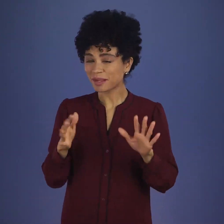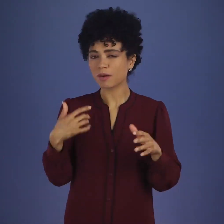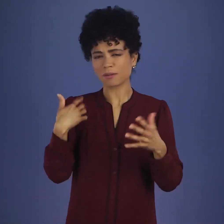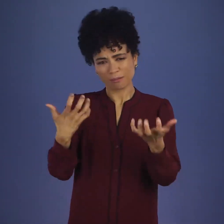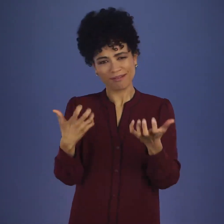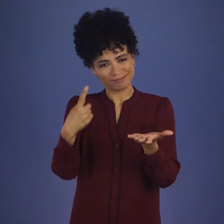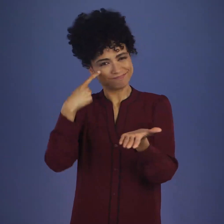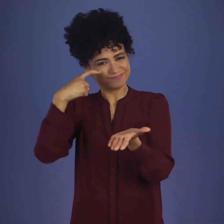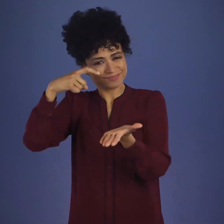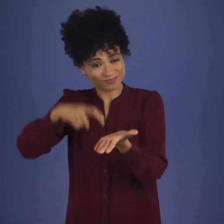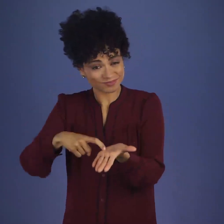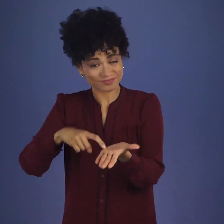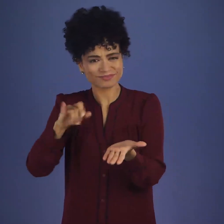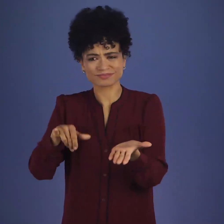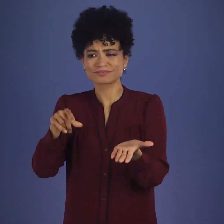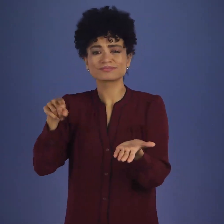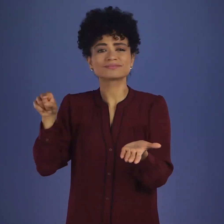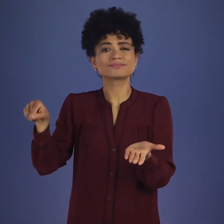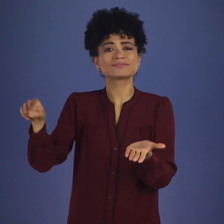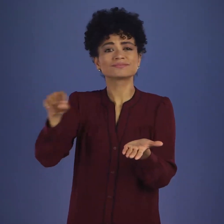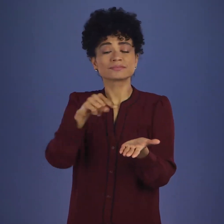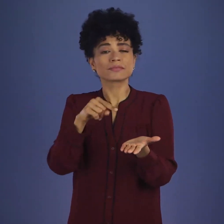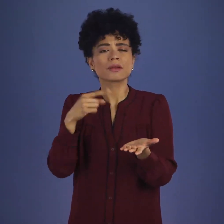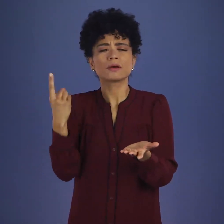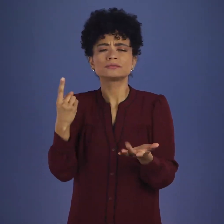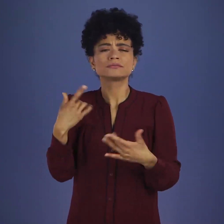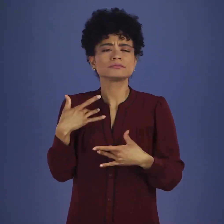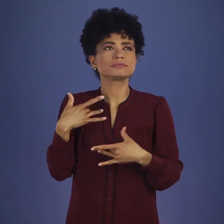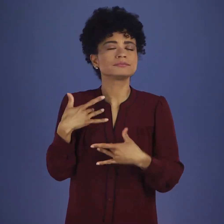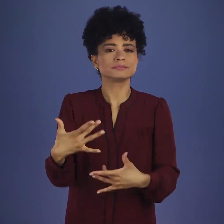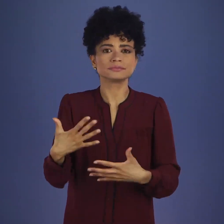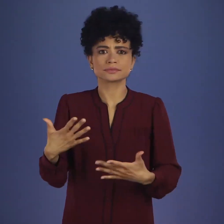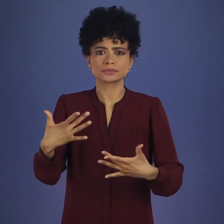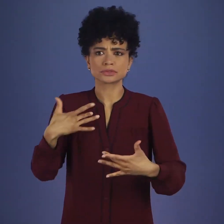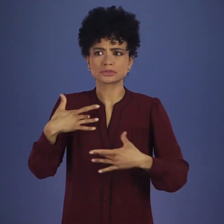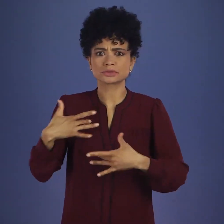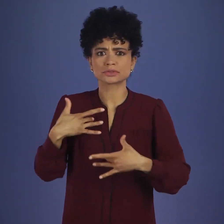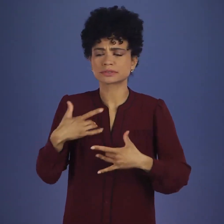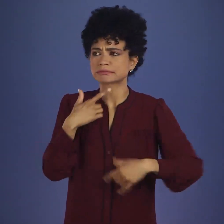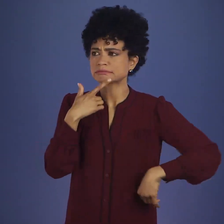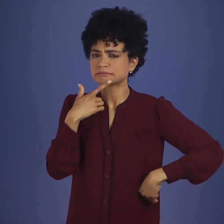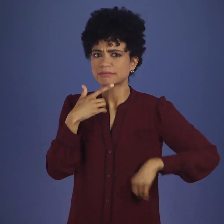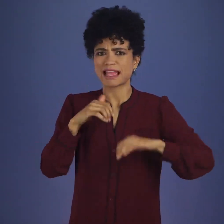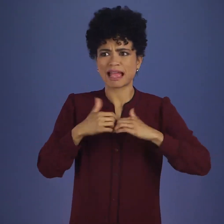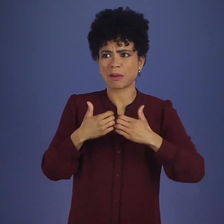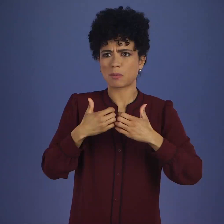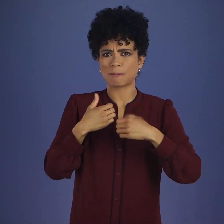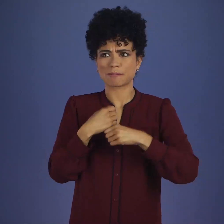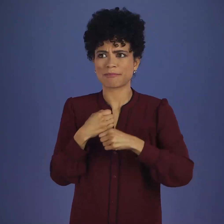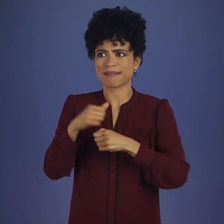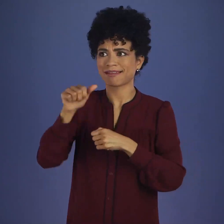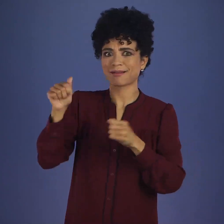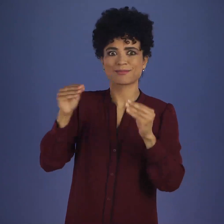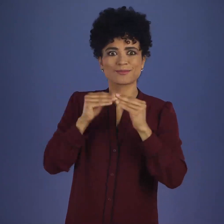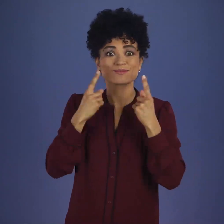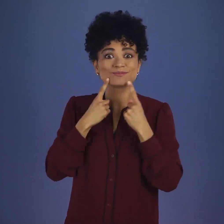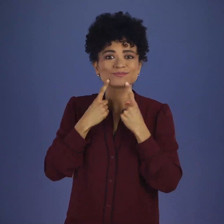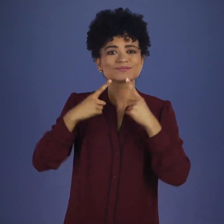Let it be noted, too, that they were almost always concerned with ways to make AA more effective, how to do the